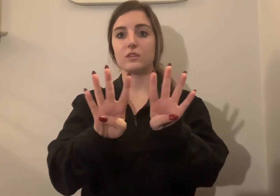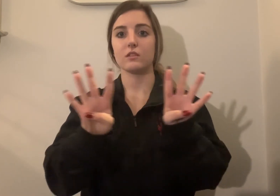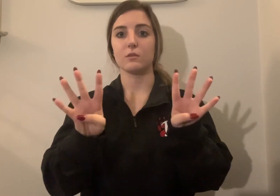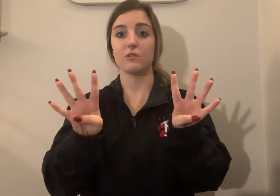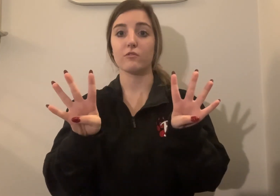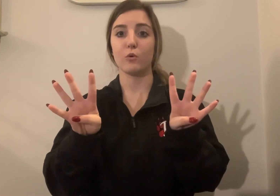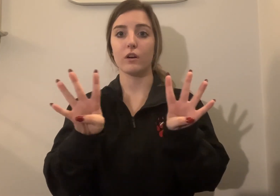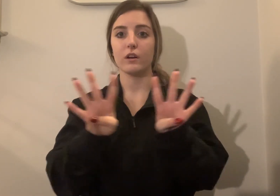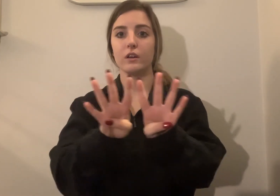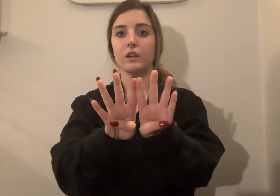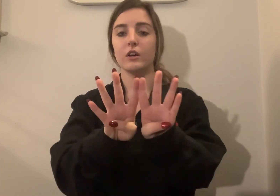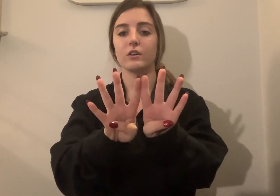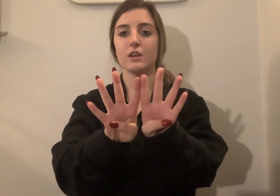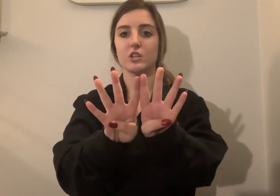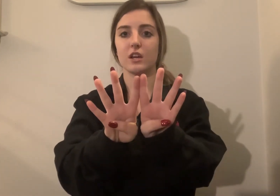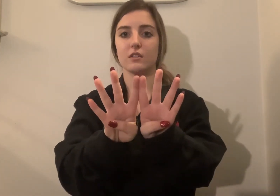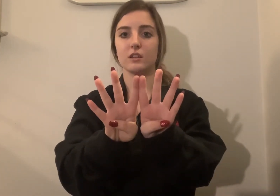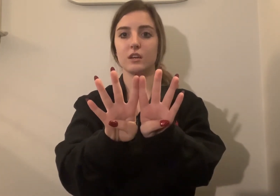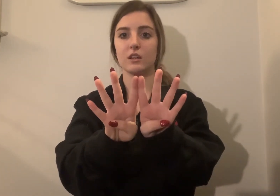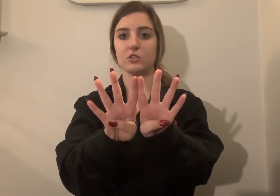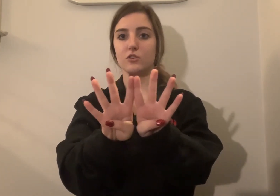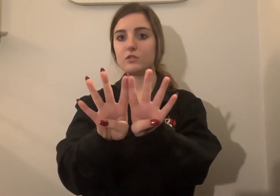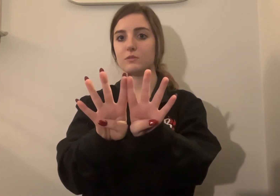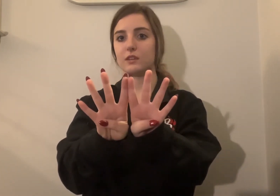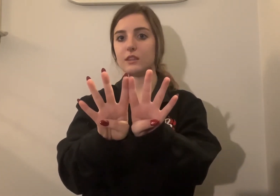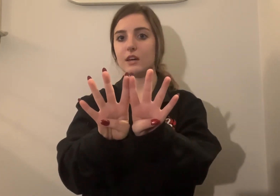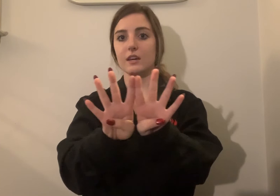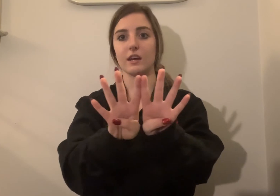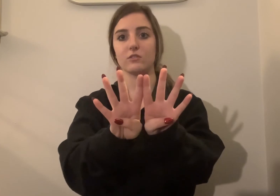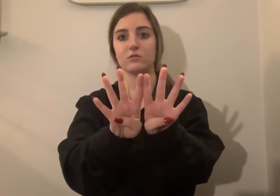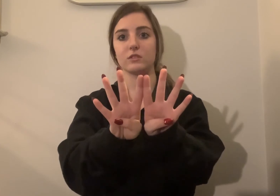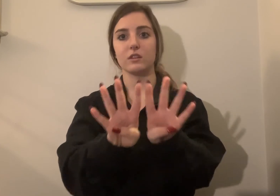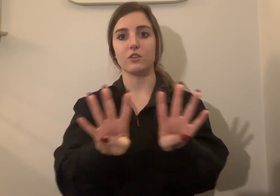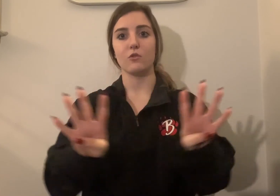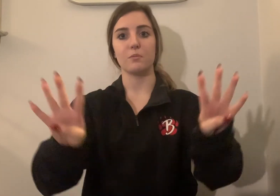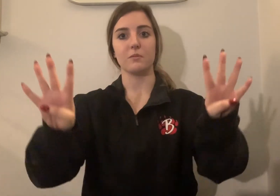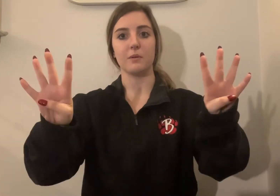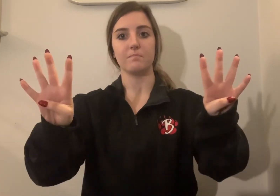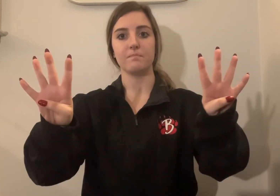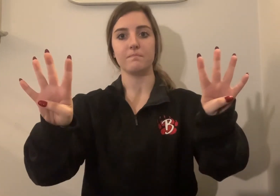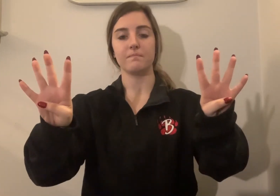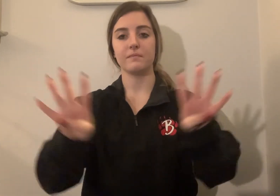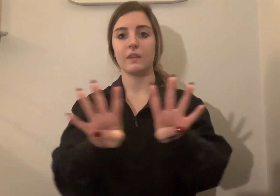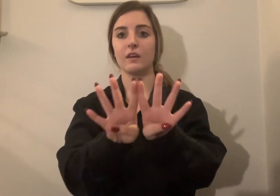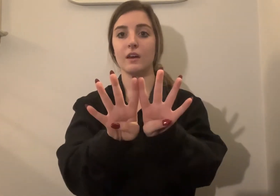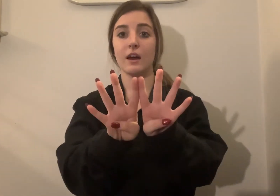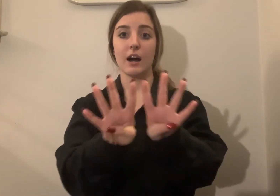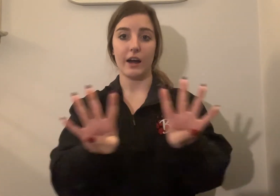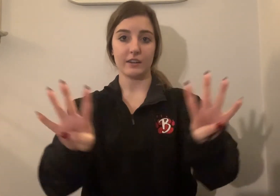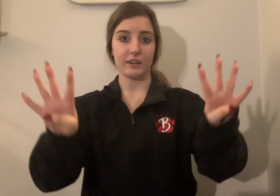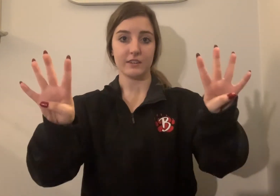number 4 on each hand. So it's almost like the 8 candles. And then you open them up. Hanukkah.